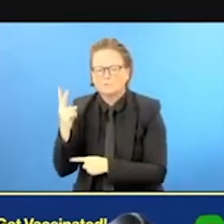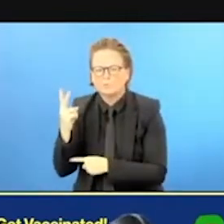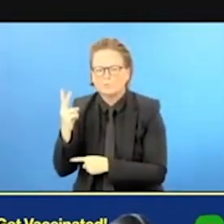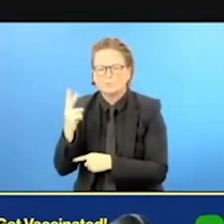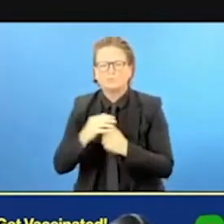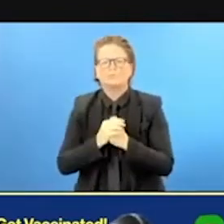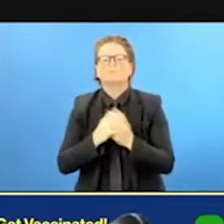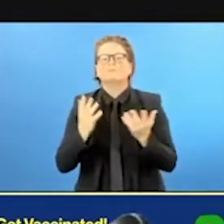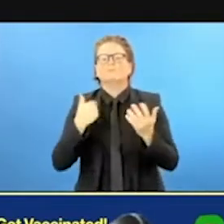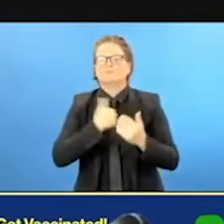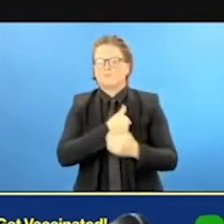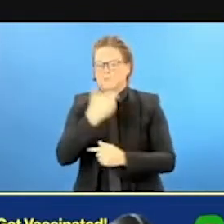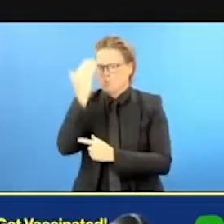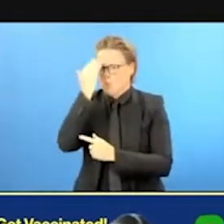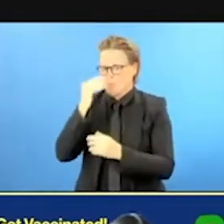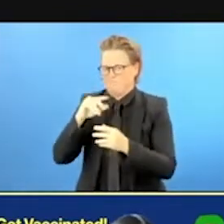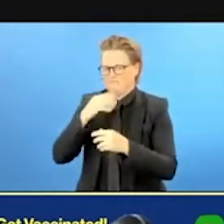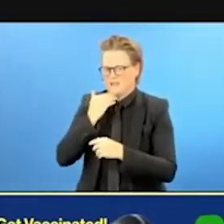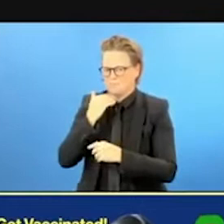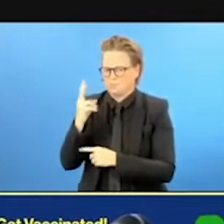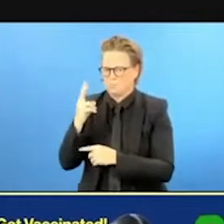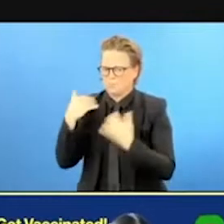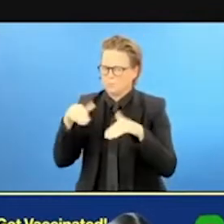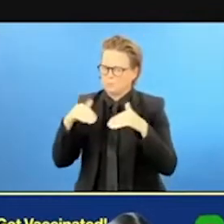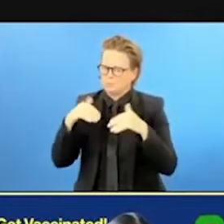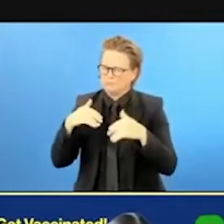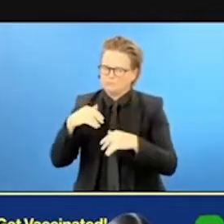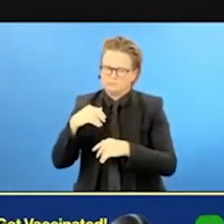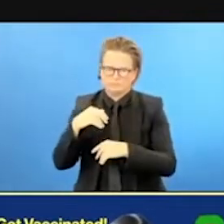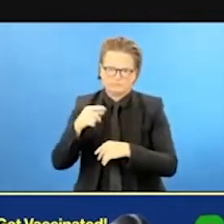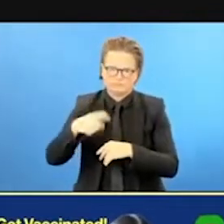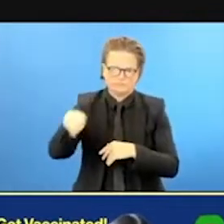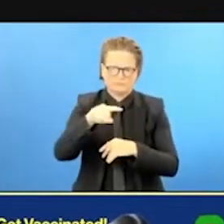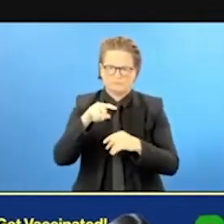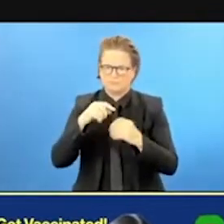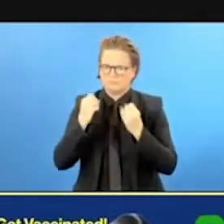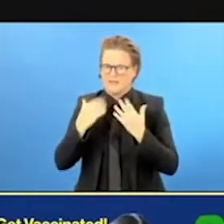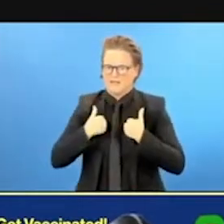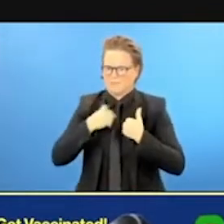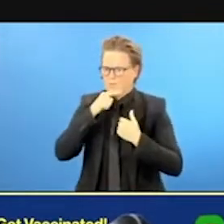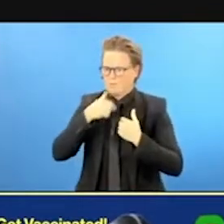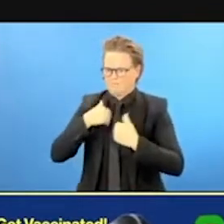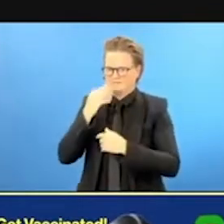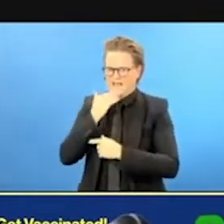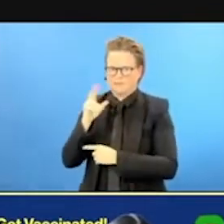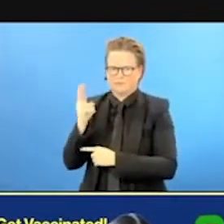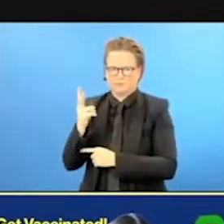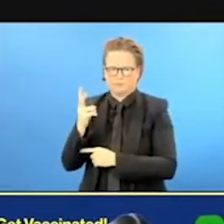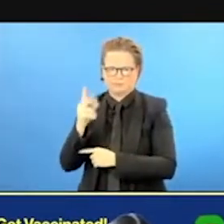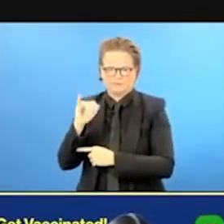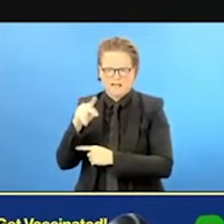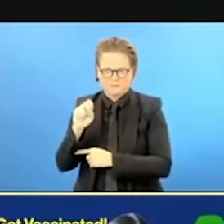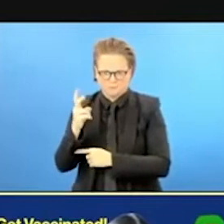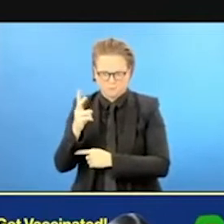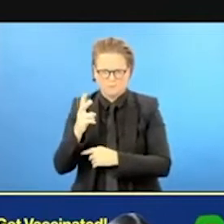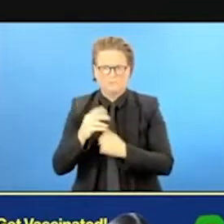most prevalent form of diabetes. However, a lot of people don't know what type of diabetes they have. And so we wanted